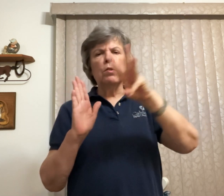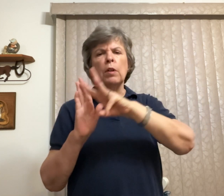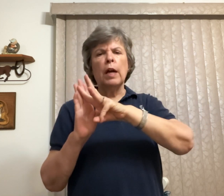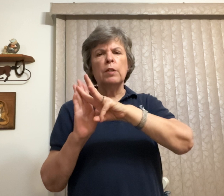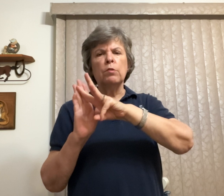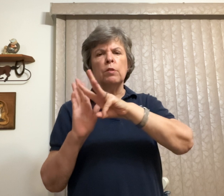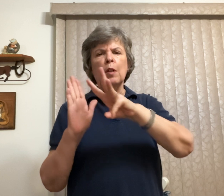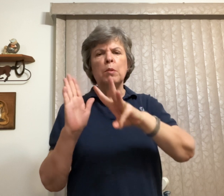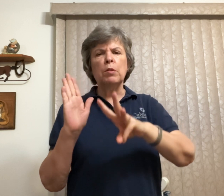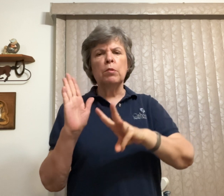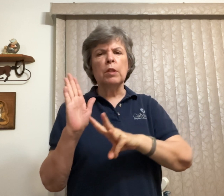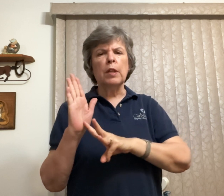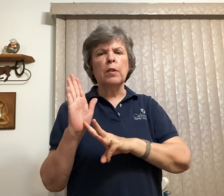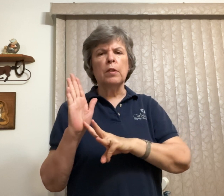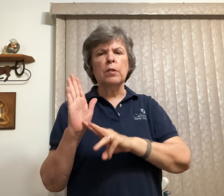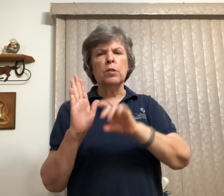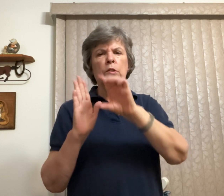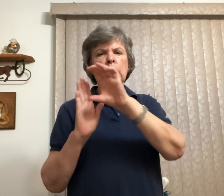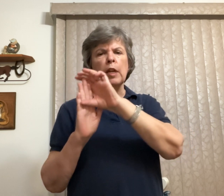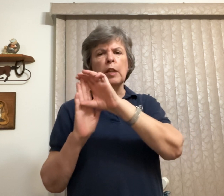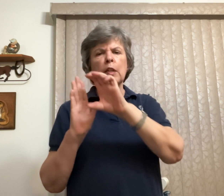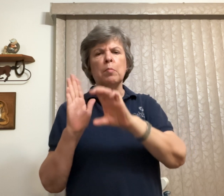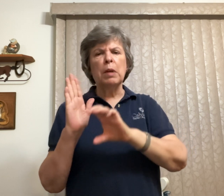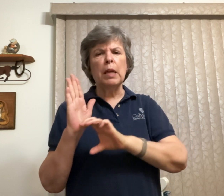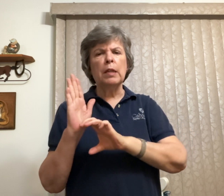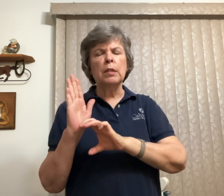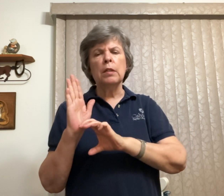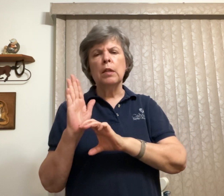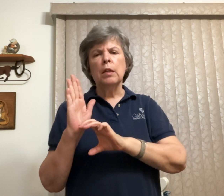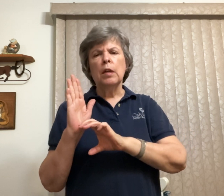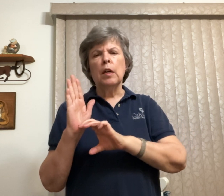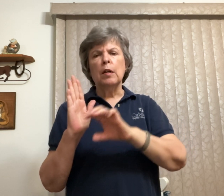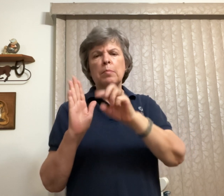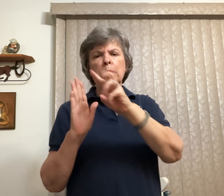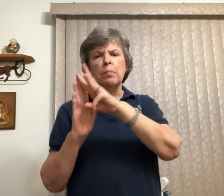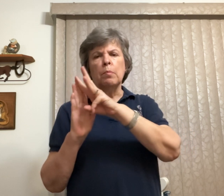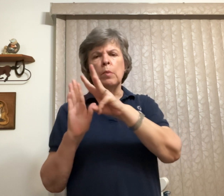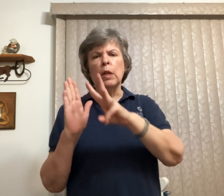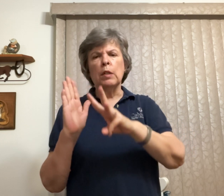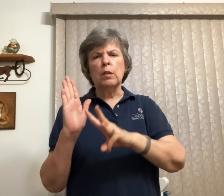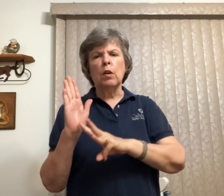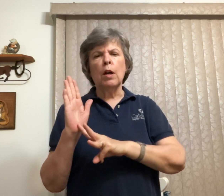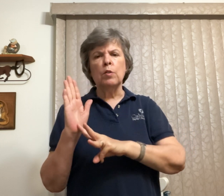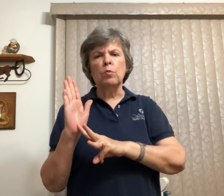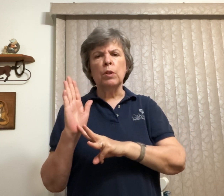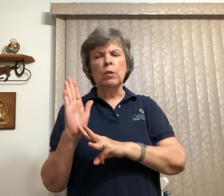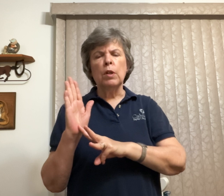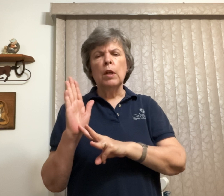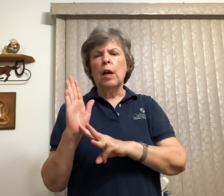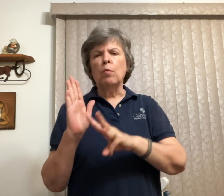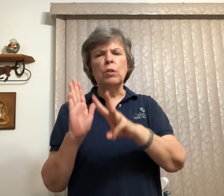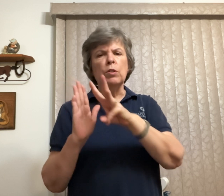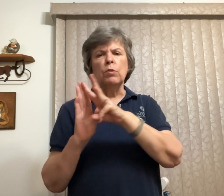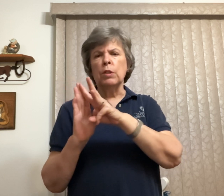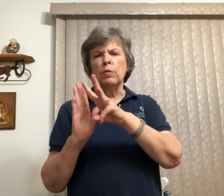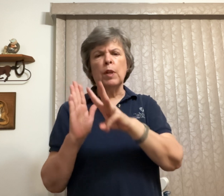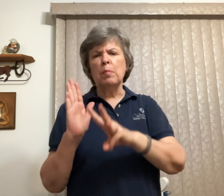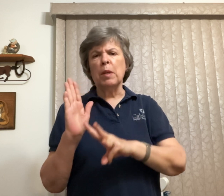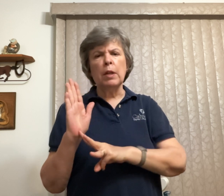I do W's like this. It's just like command, but God's will. I wouldn't use this for anybody